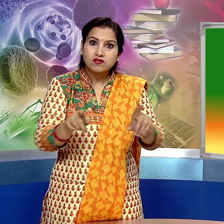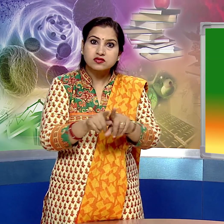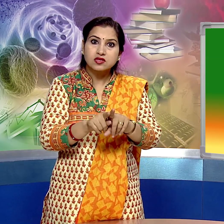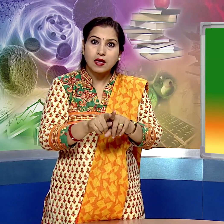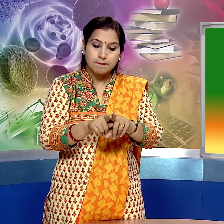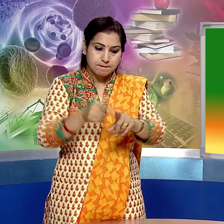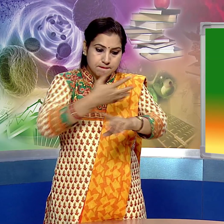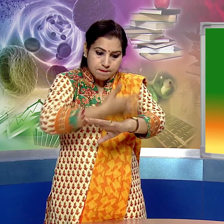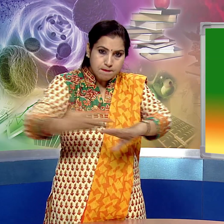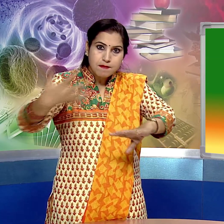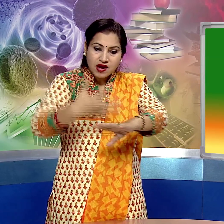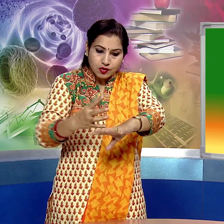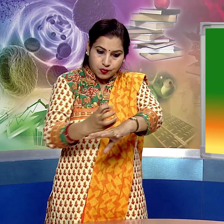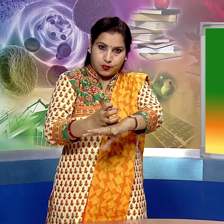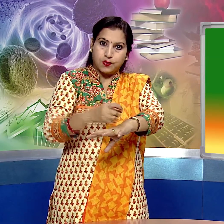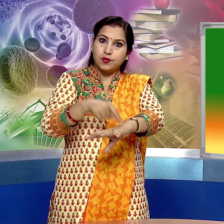It also helps in blood clotting